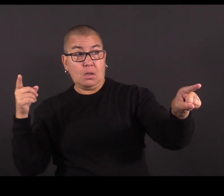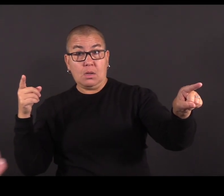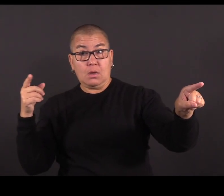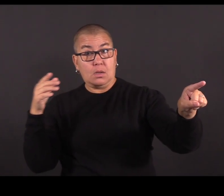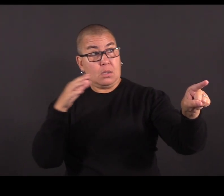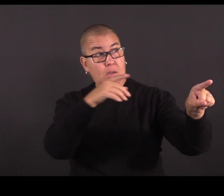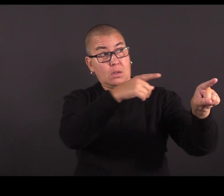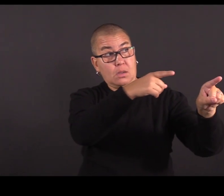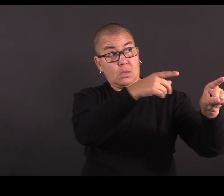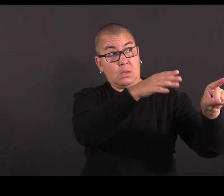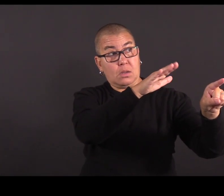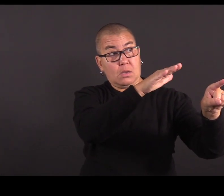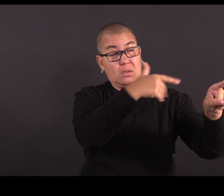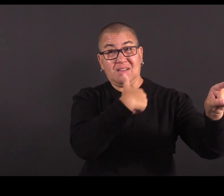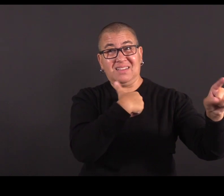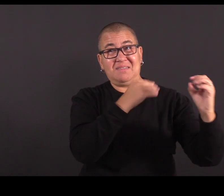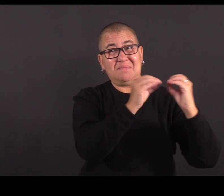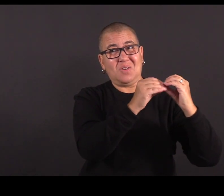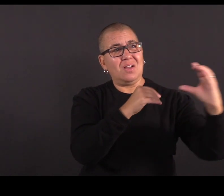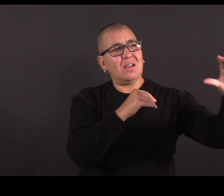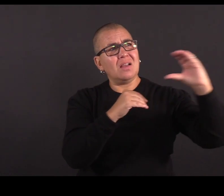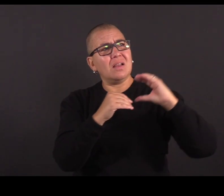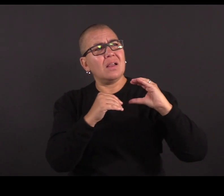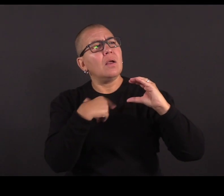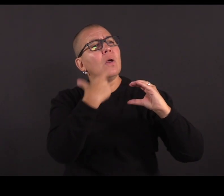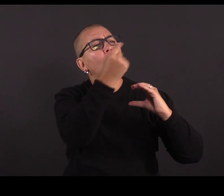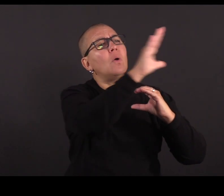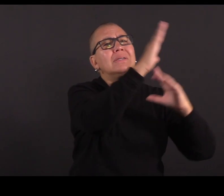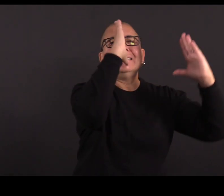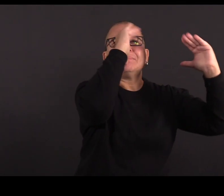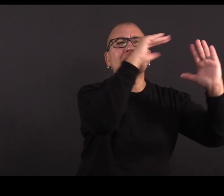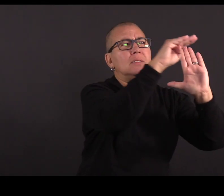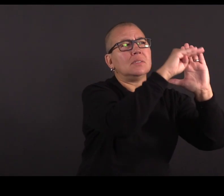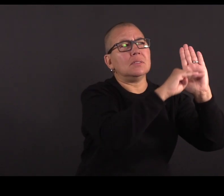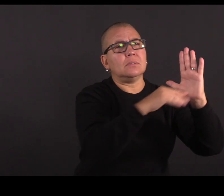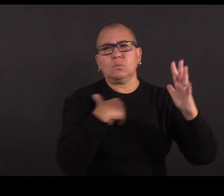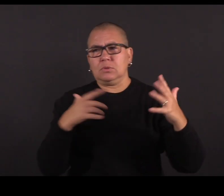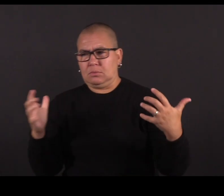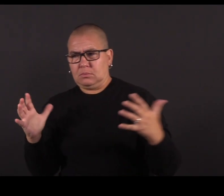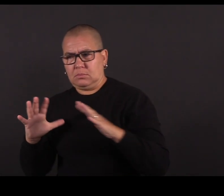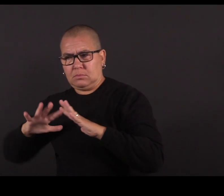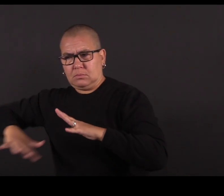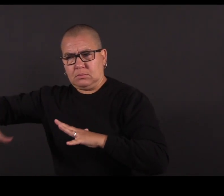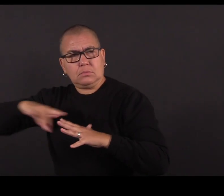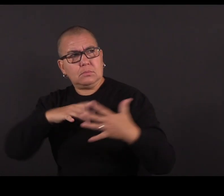and how it could work in practice for their organization.